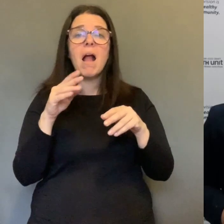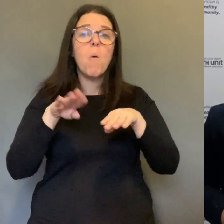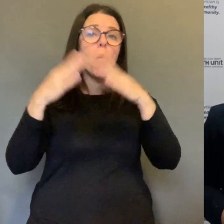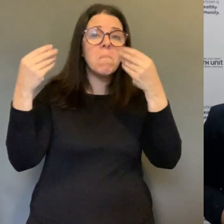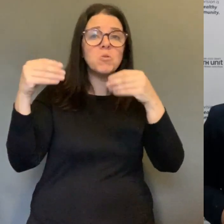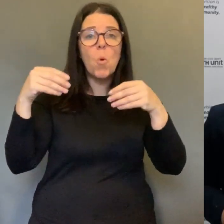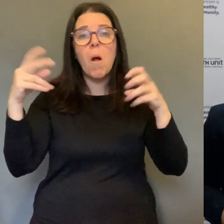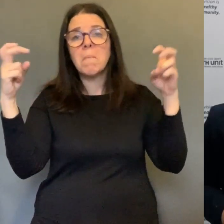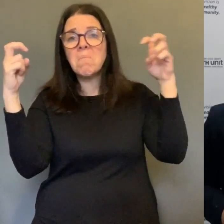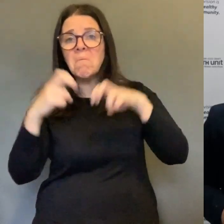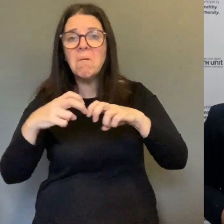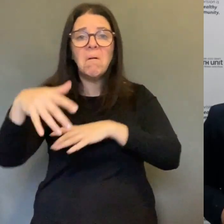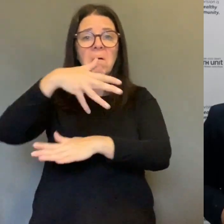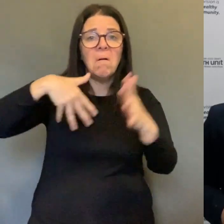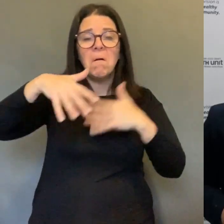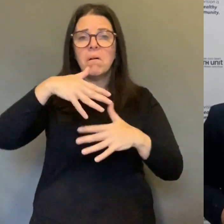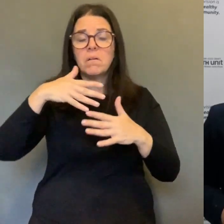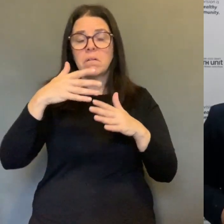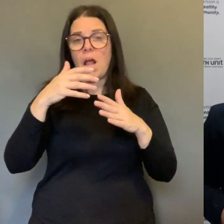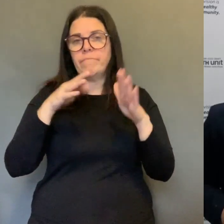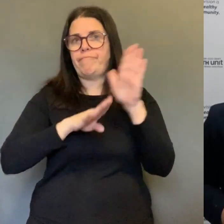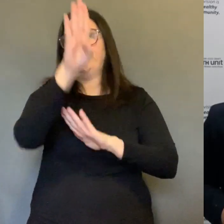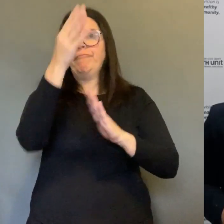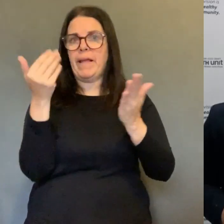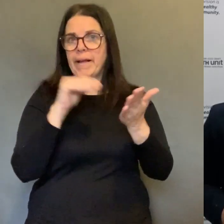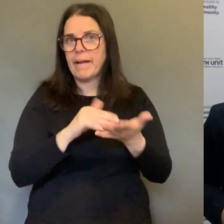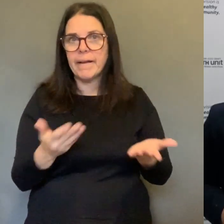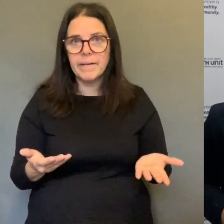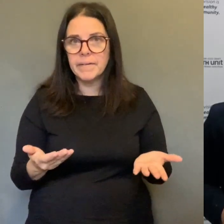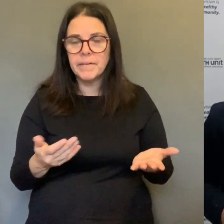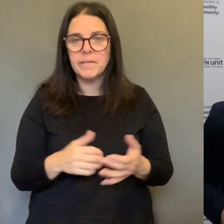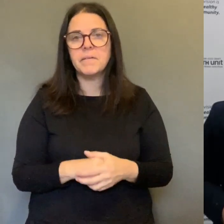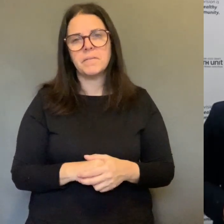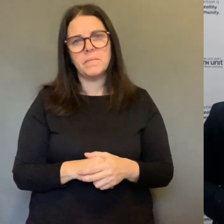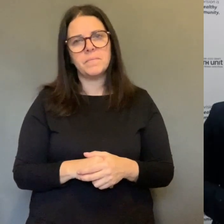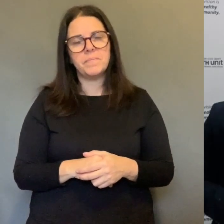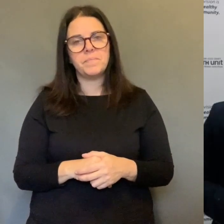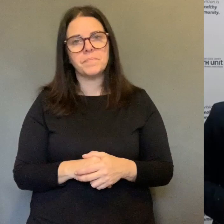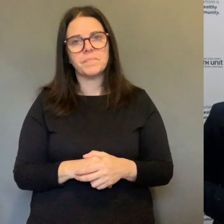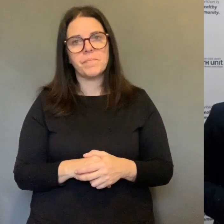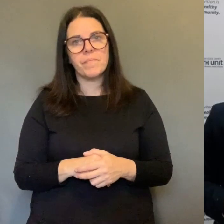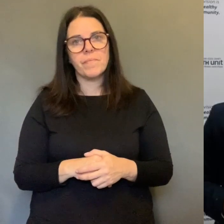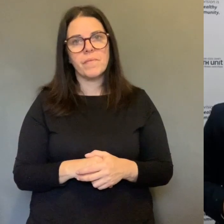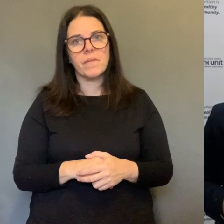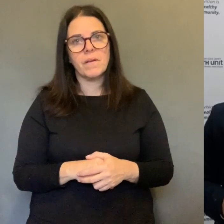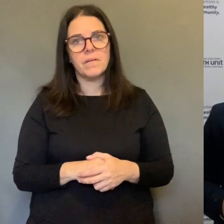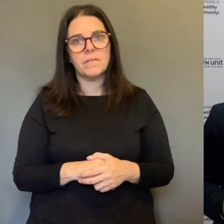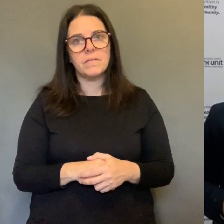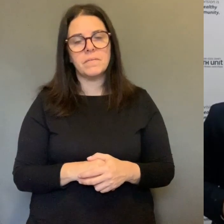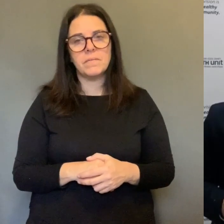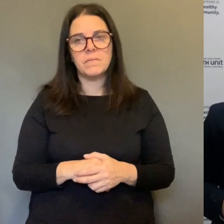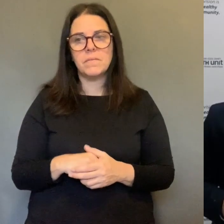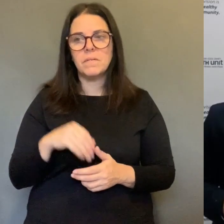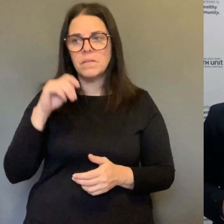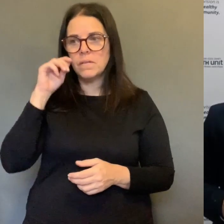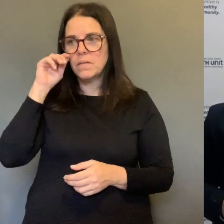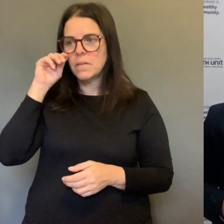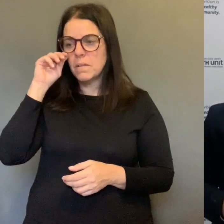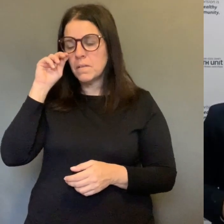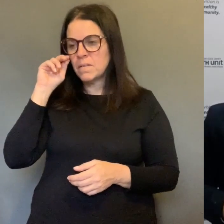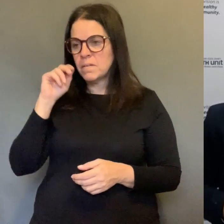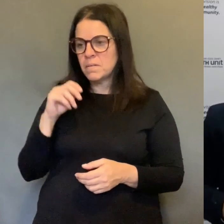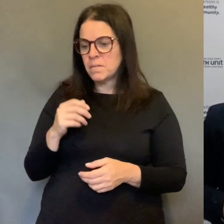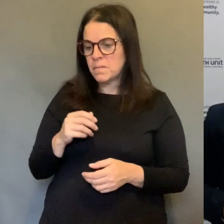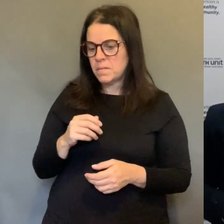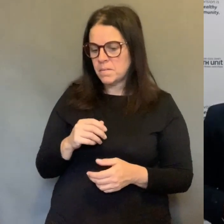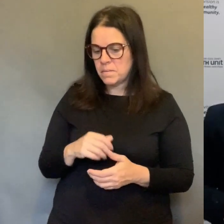cases than we have. So, can you comment on that at all? Well, obviously, we are in the proximity right across